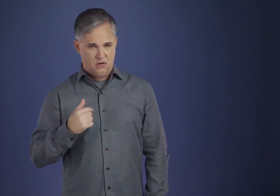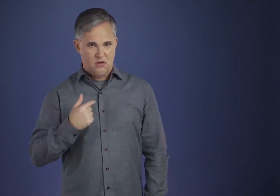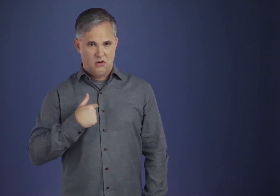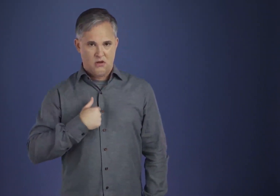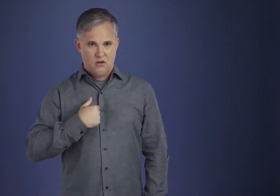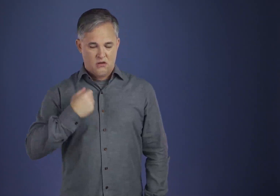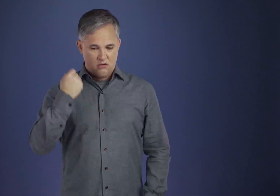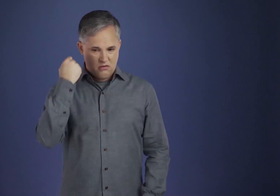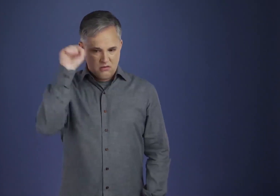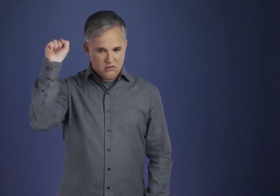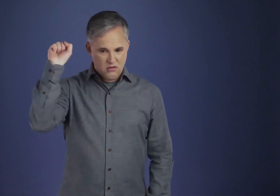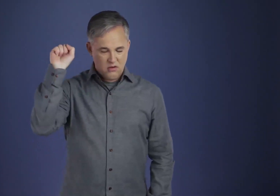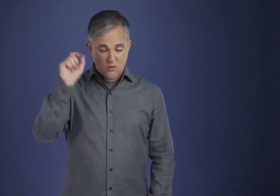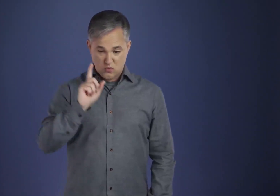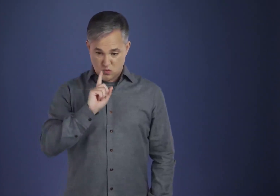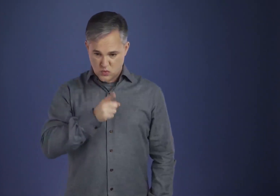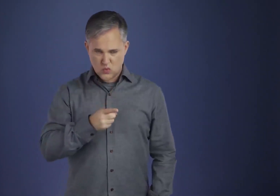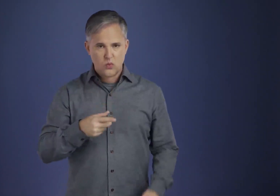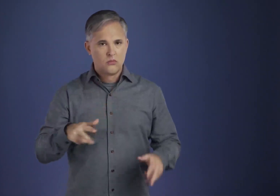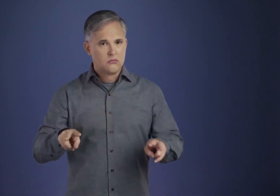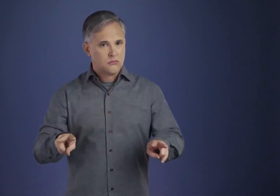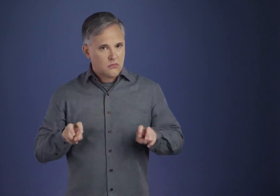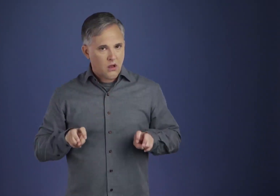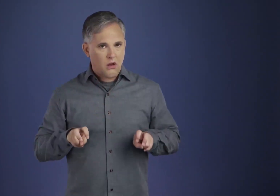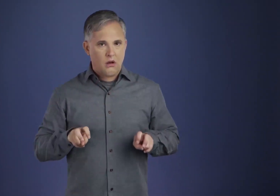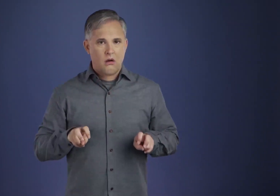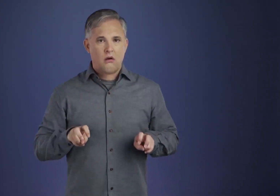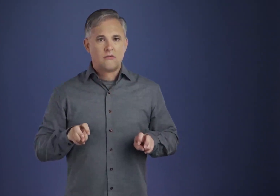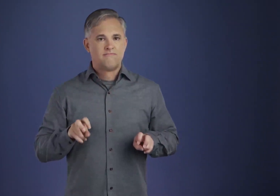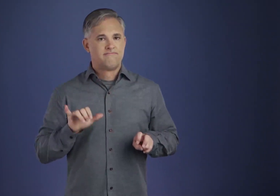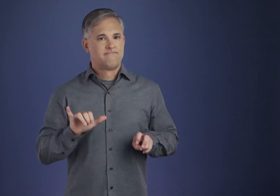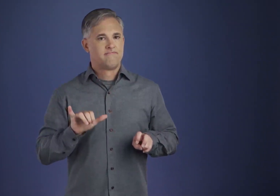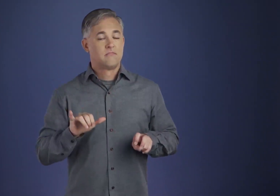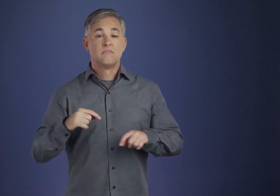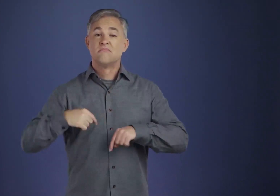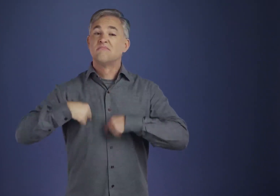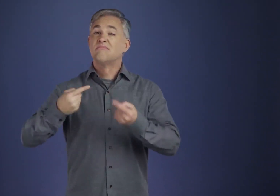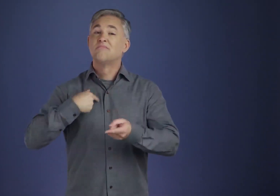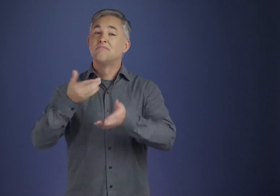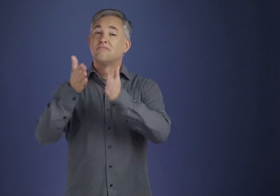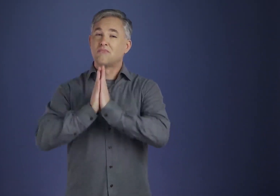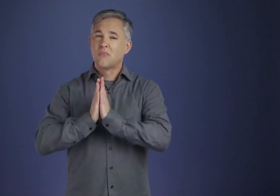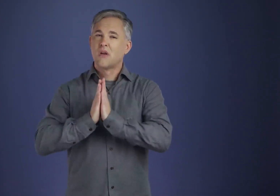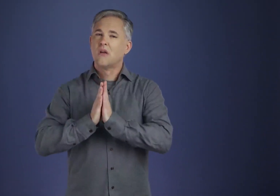When we encountered AA, the fallacy of our defiance was revealed.